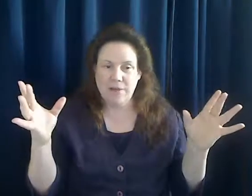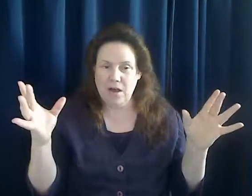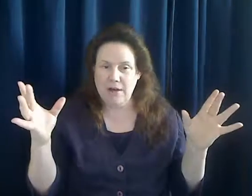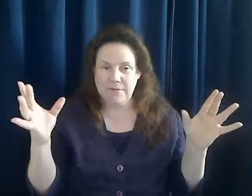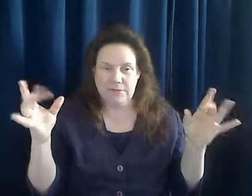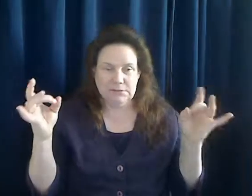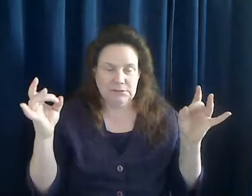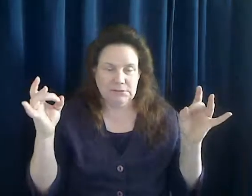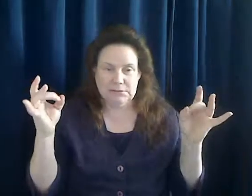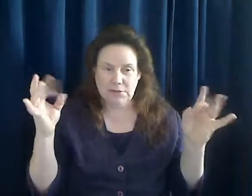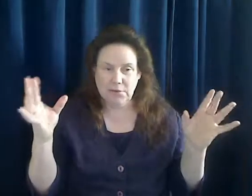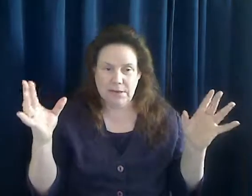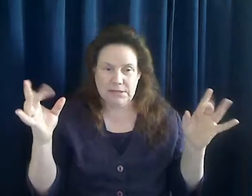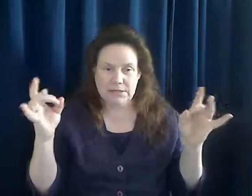Terrible, awful, horrendous